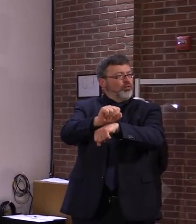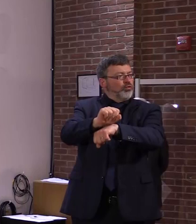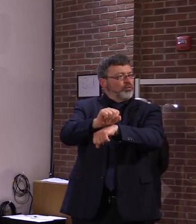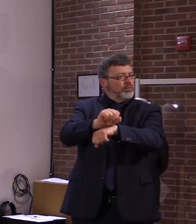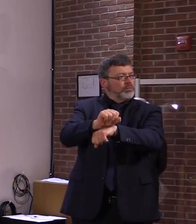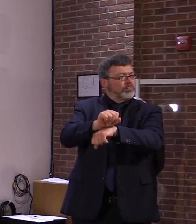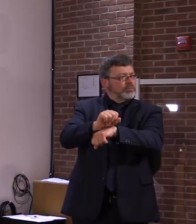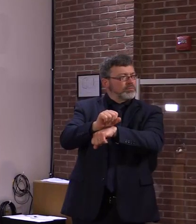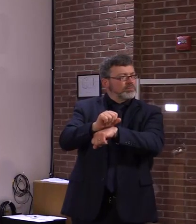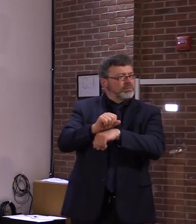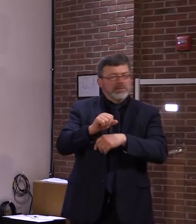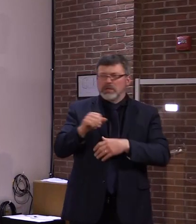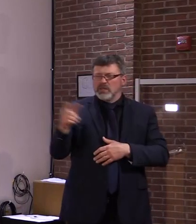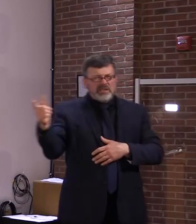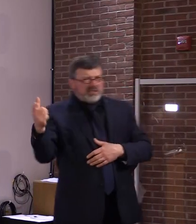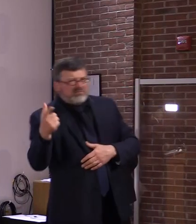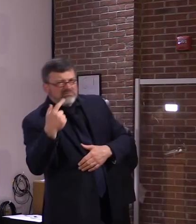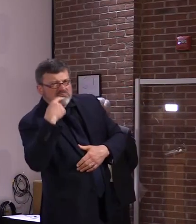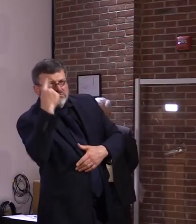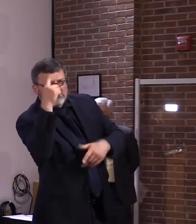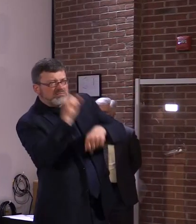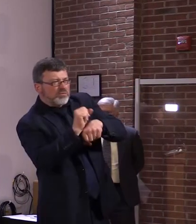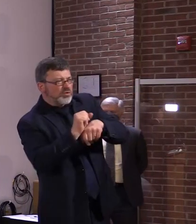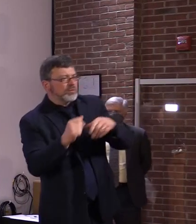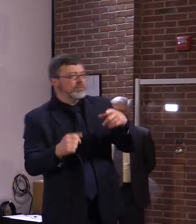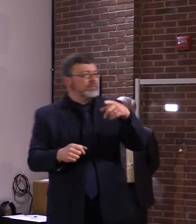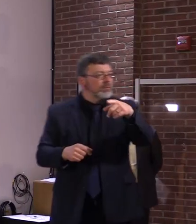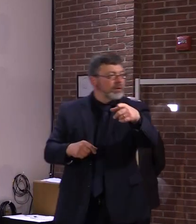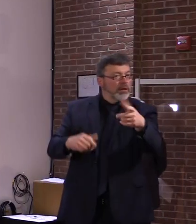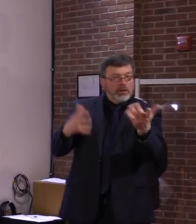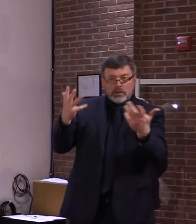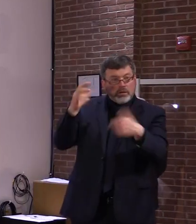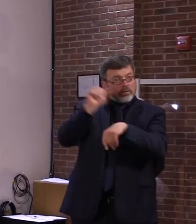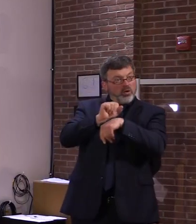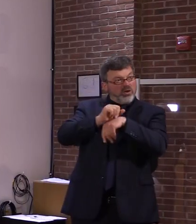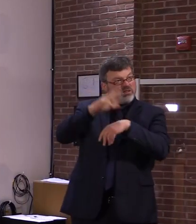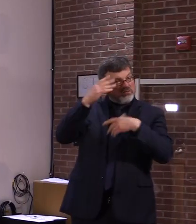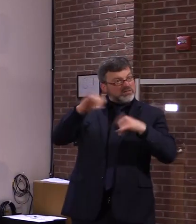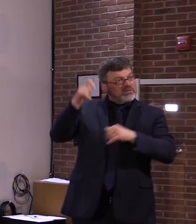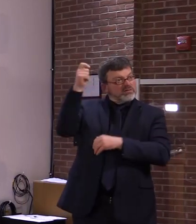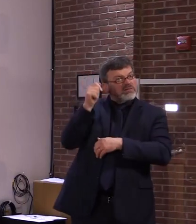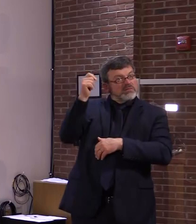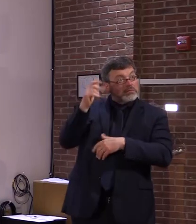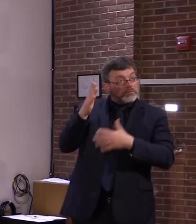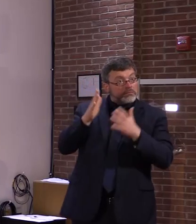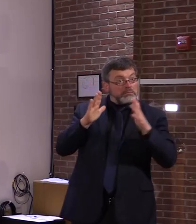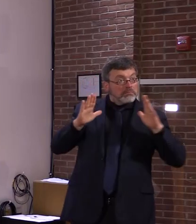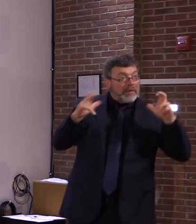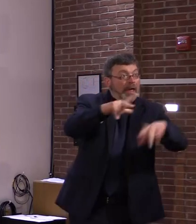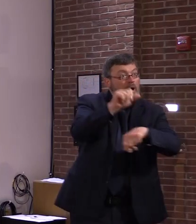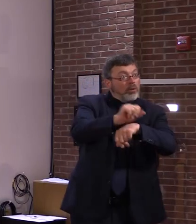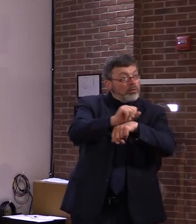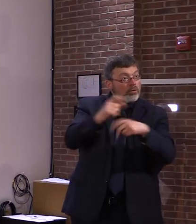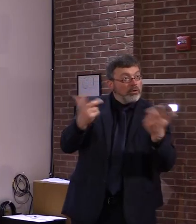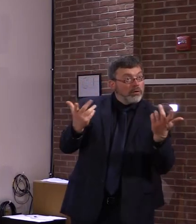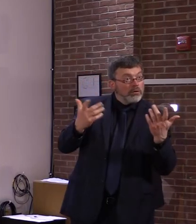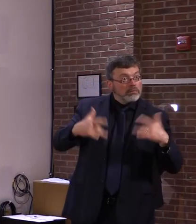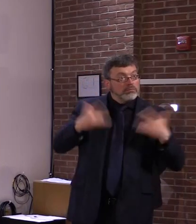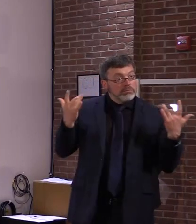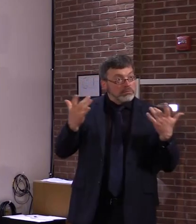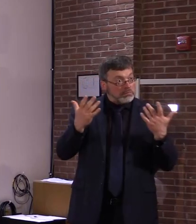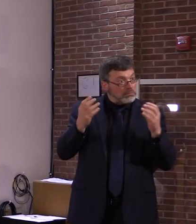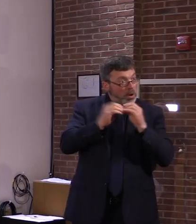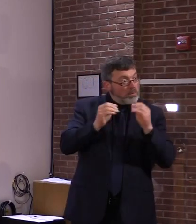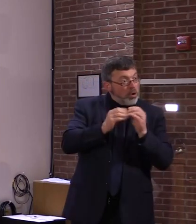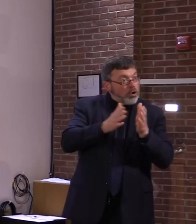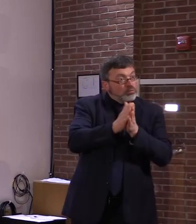of are folks coming back in? And I haven't. I get my weekly reports, which I pour through on the